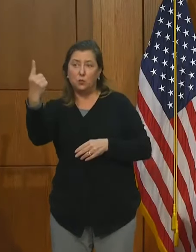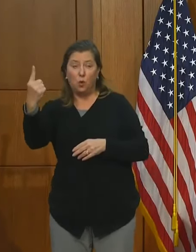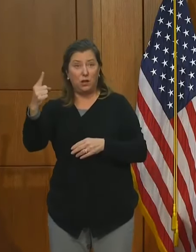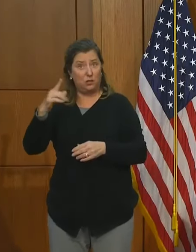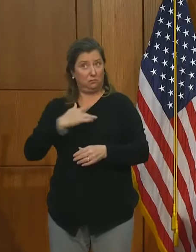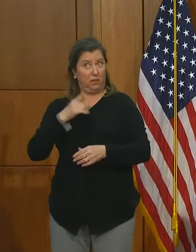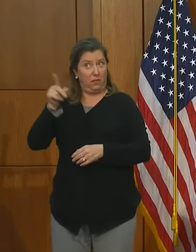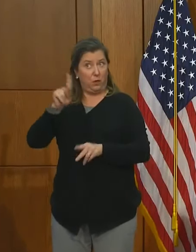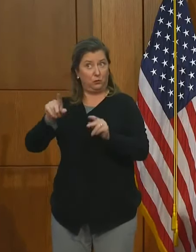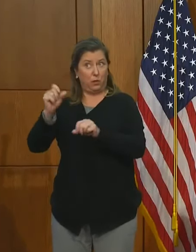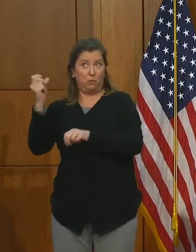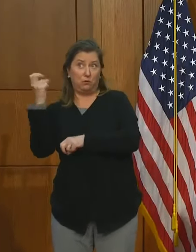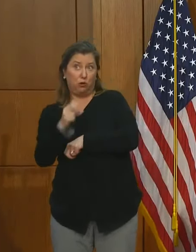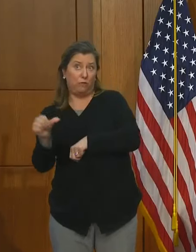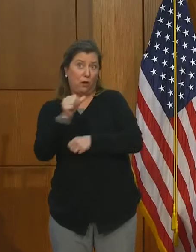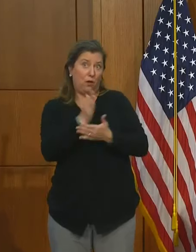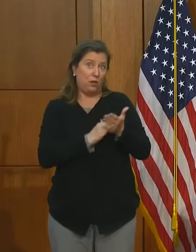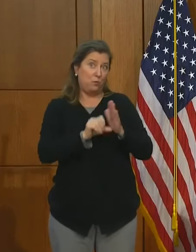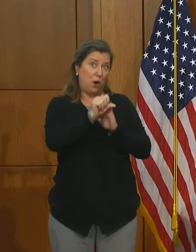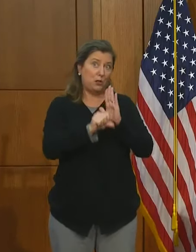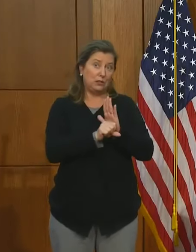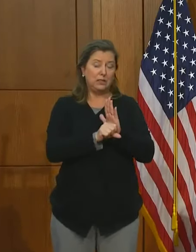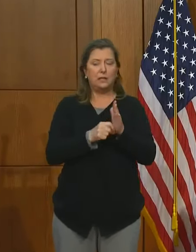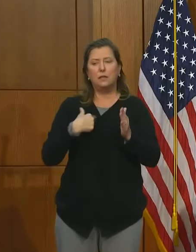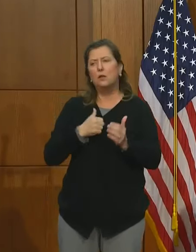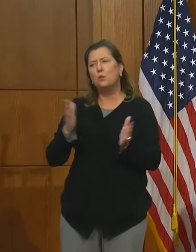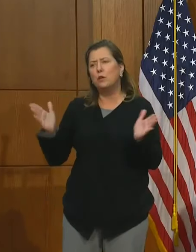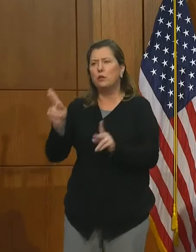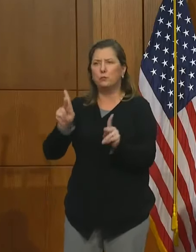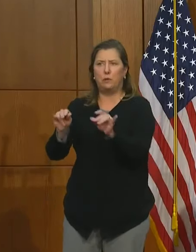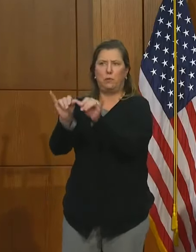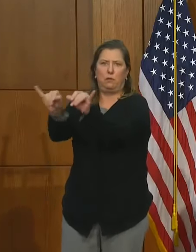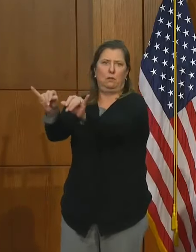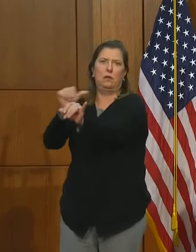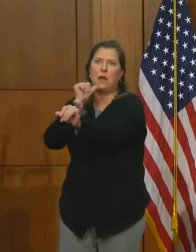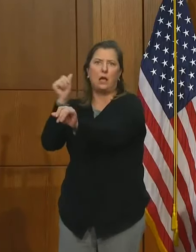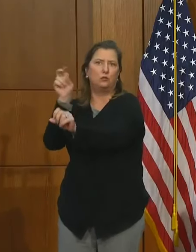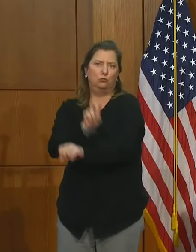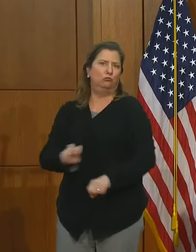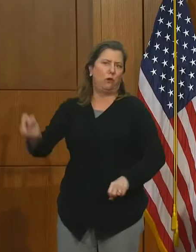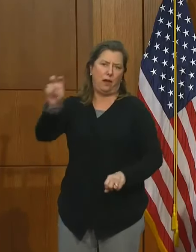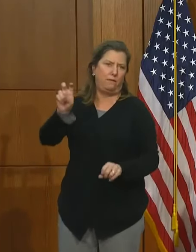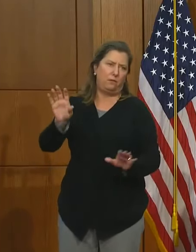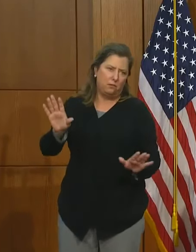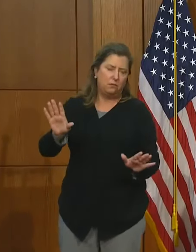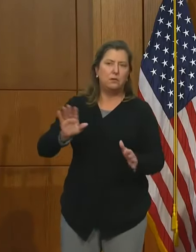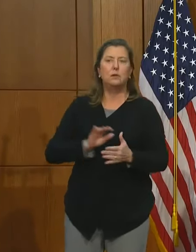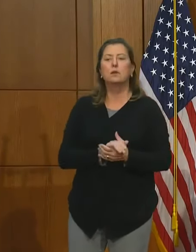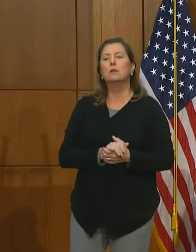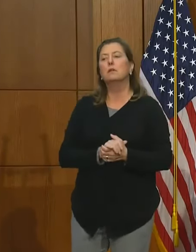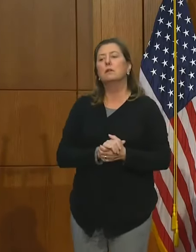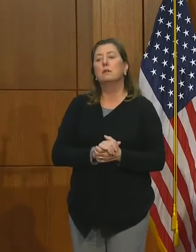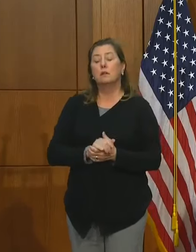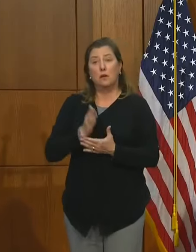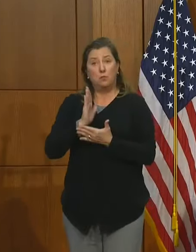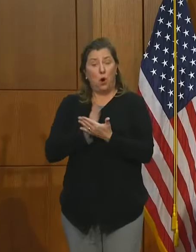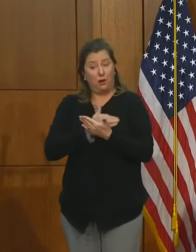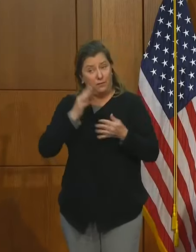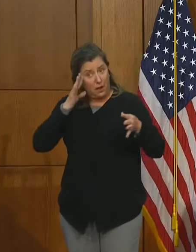And we would certainly encourage them in this case not to, Kate. I think one of the things that has gone into the decision